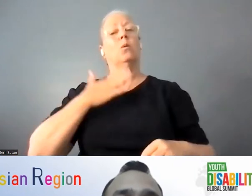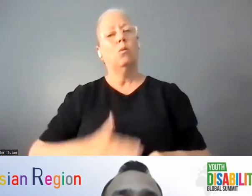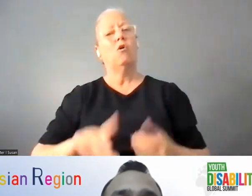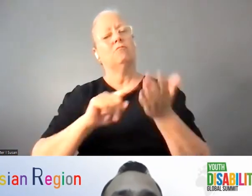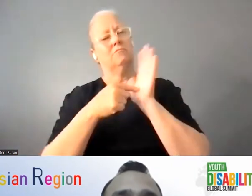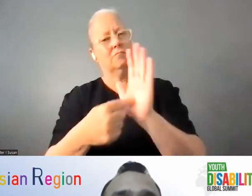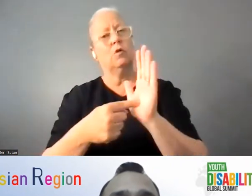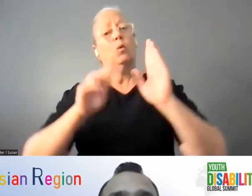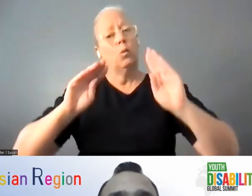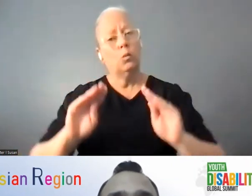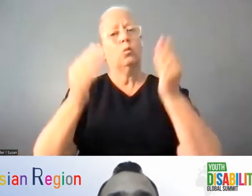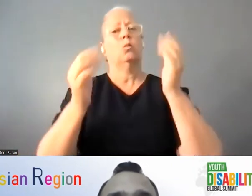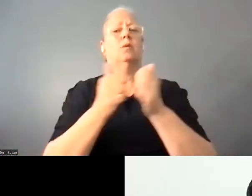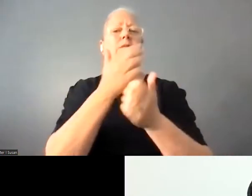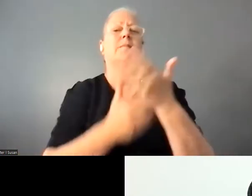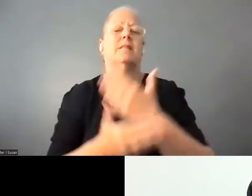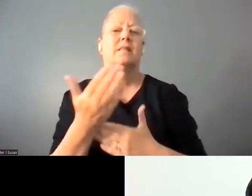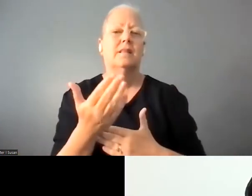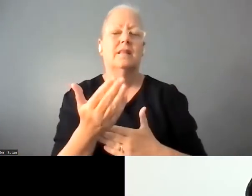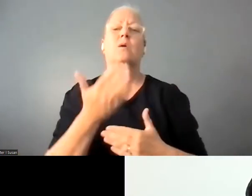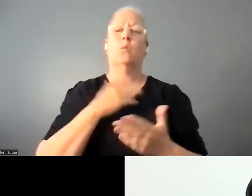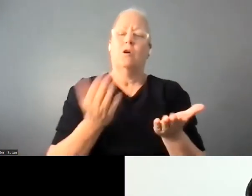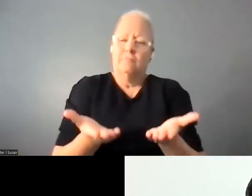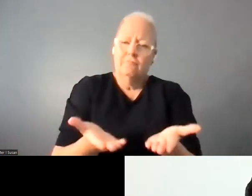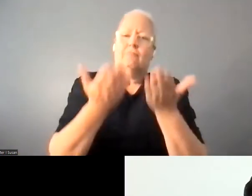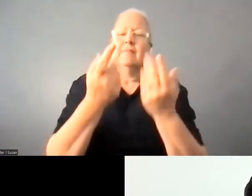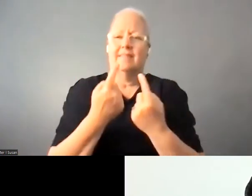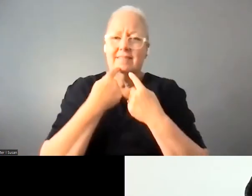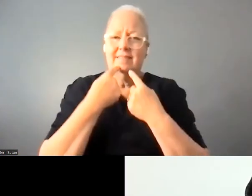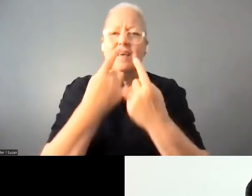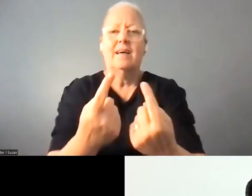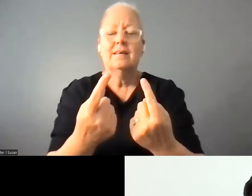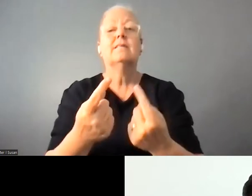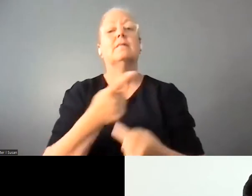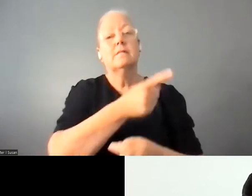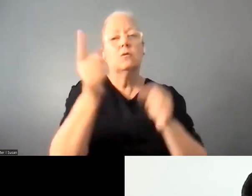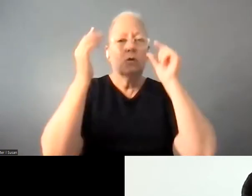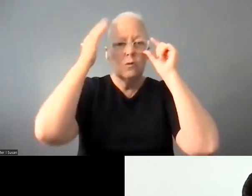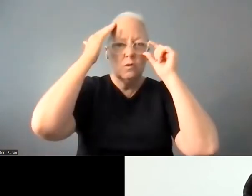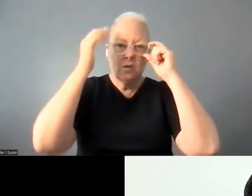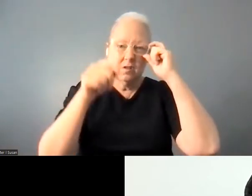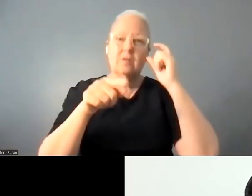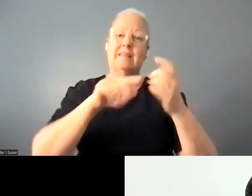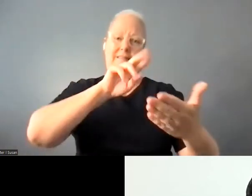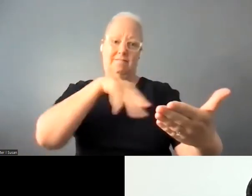with disabilities and raise a voice at the regional level to emphasize on having a